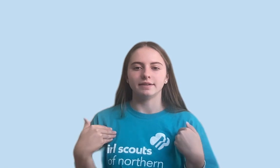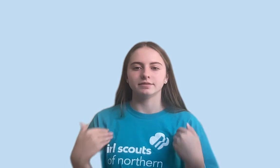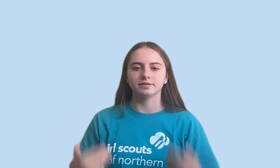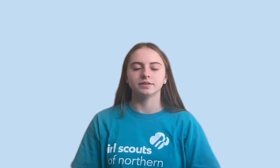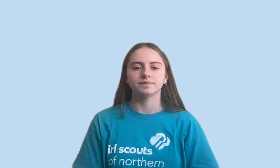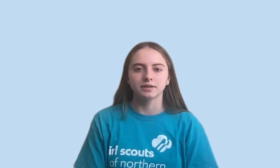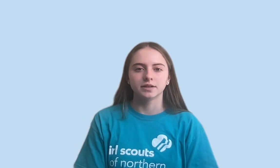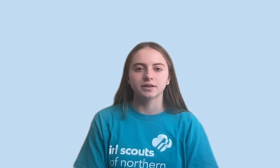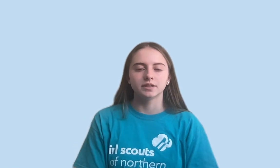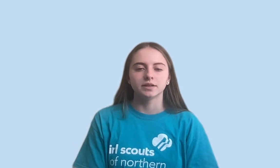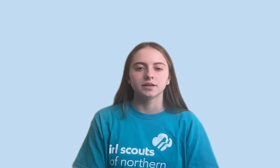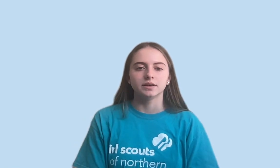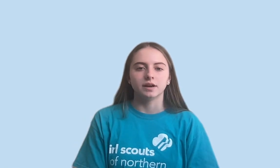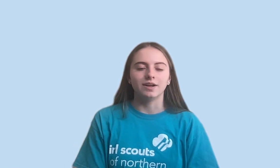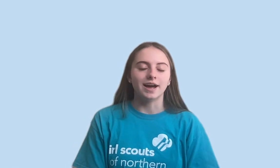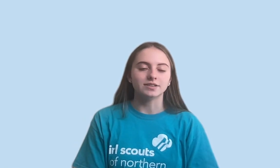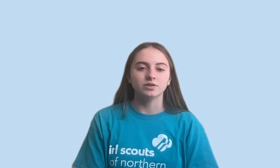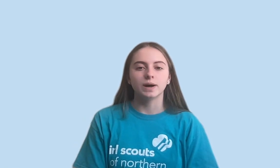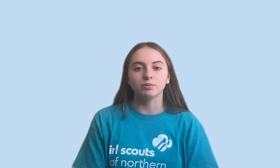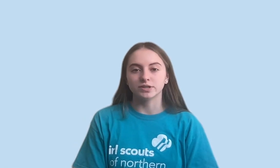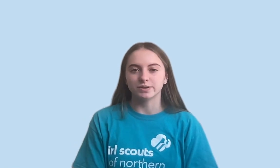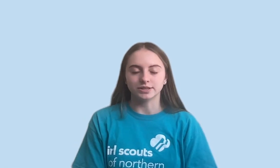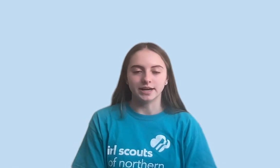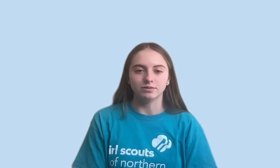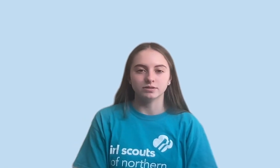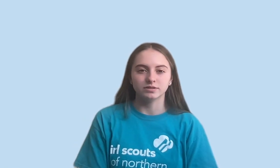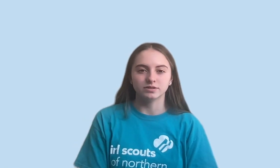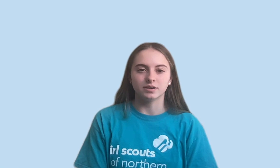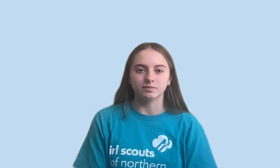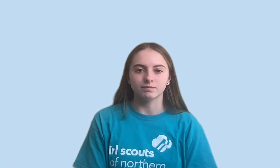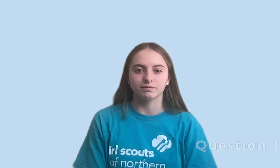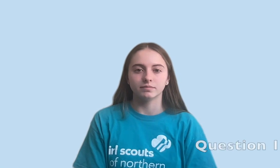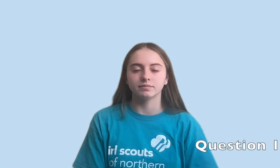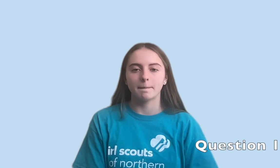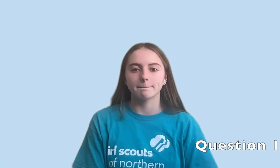Have. I'll ask you a pop quiz question now. So